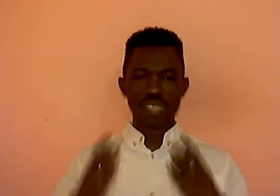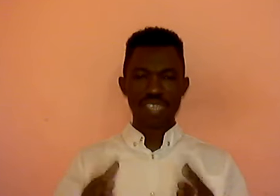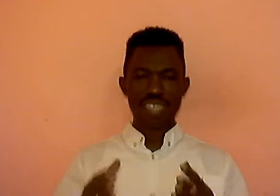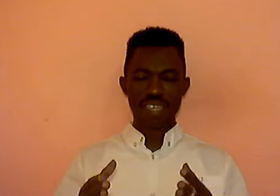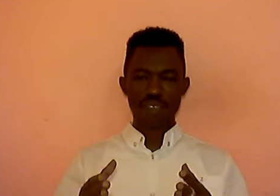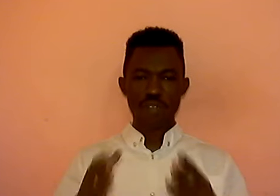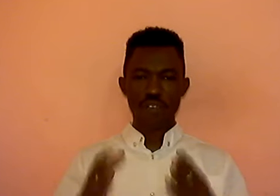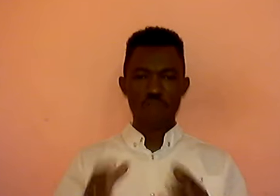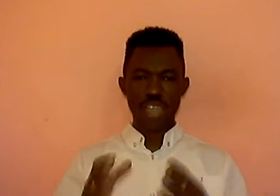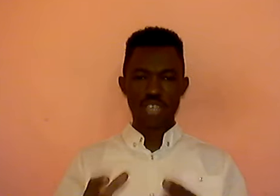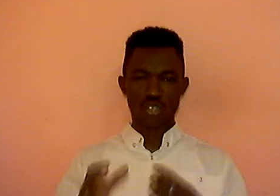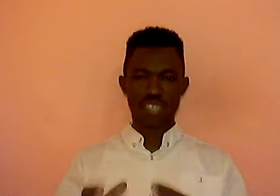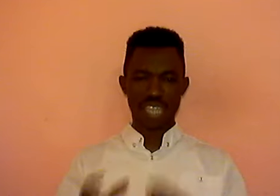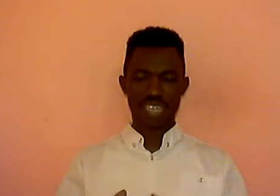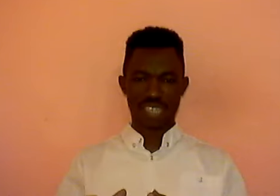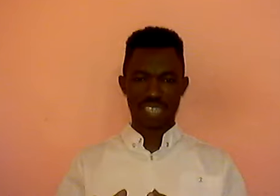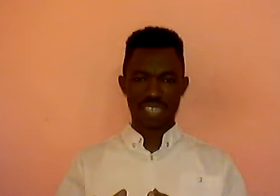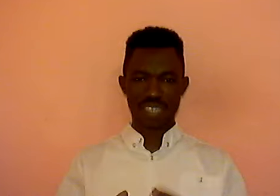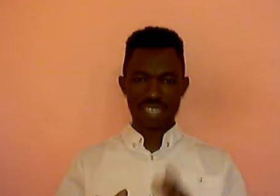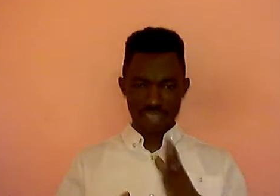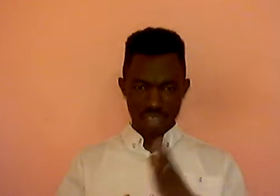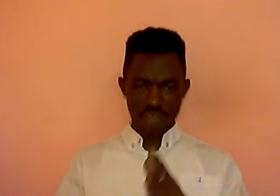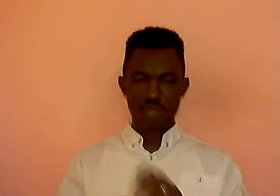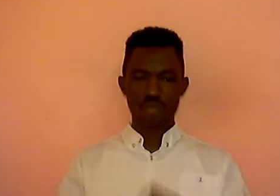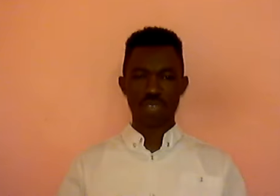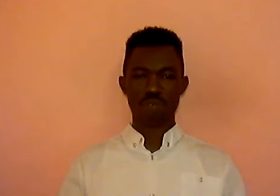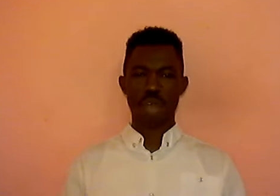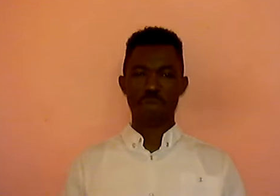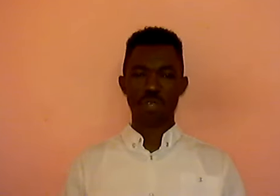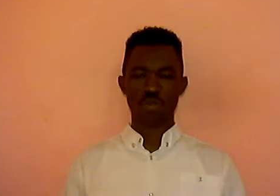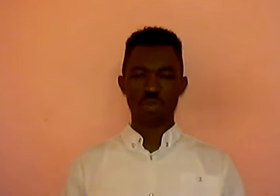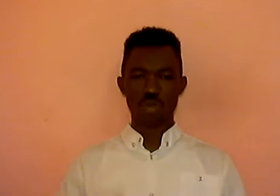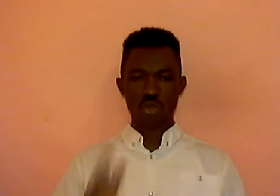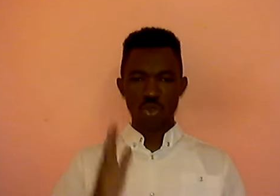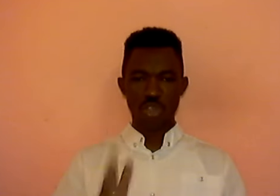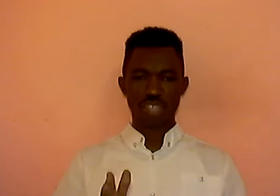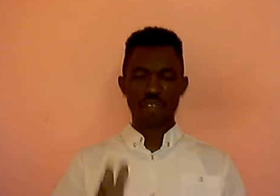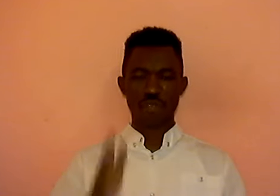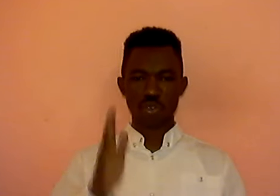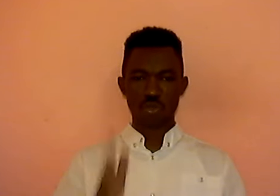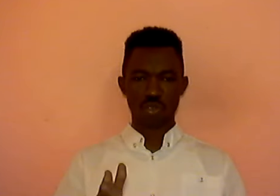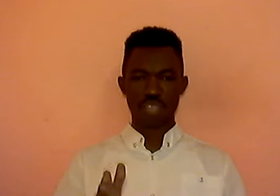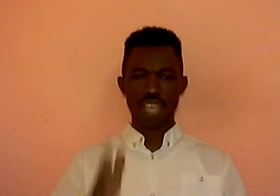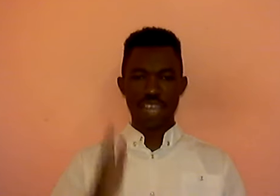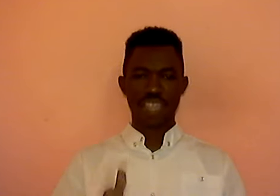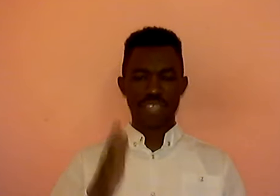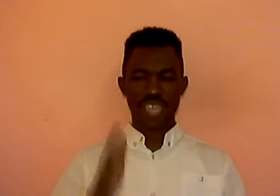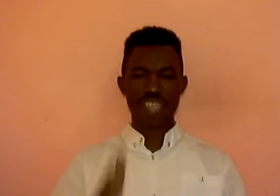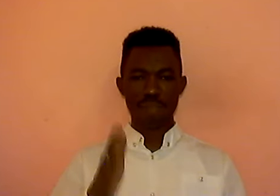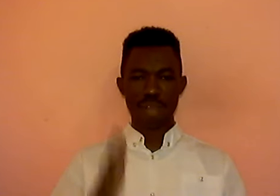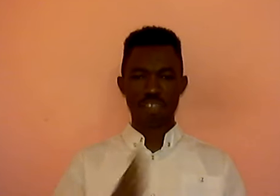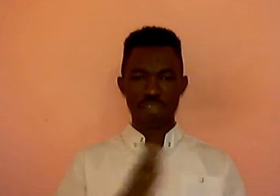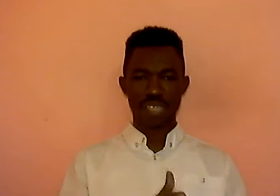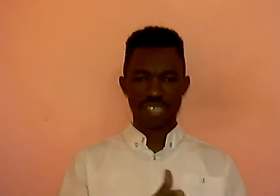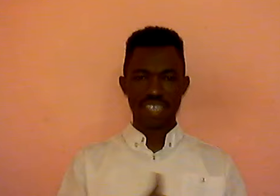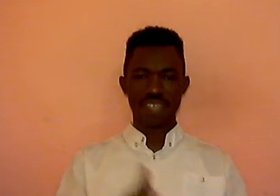seek for righteousness, every good thing will be happening to you. Nothing for those that have taken the mark of the beast,